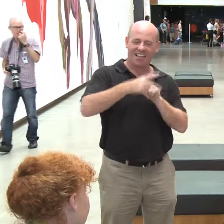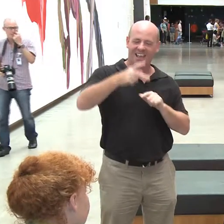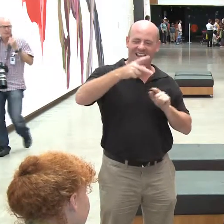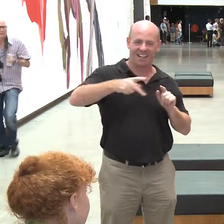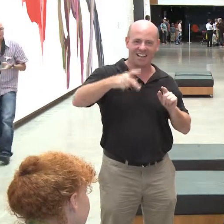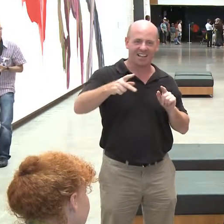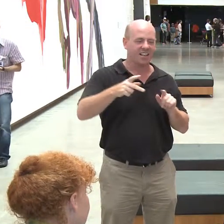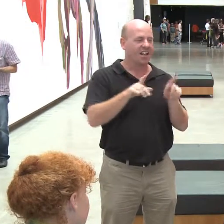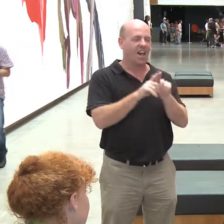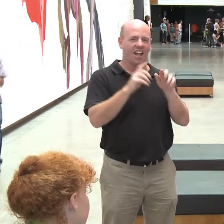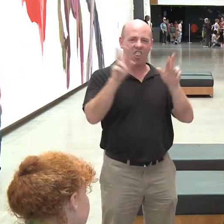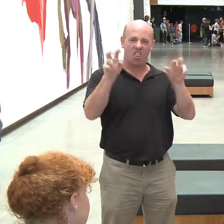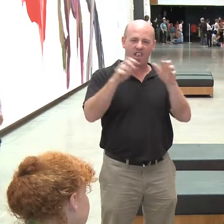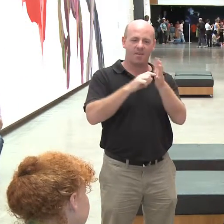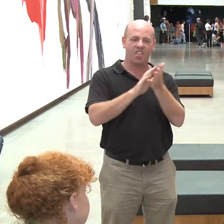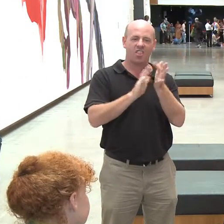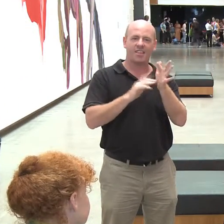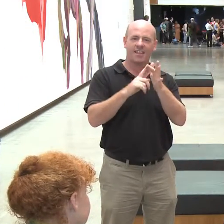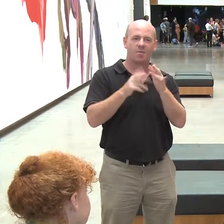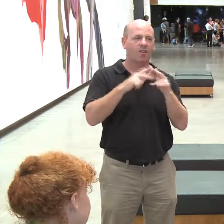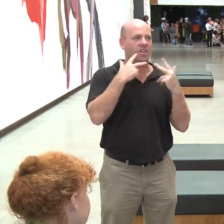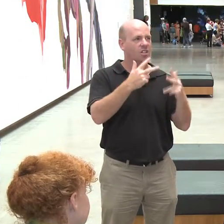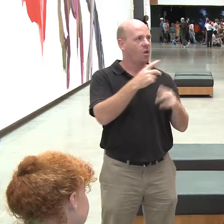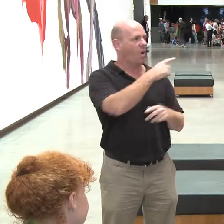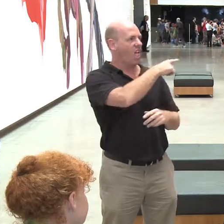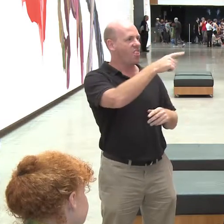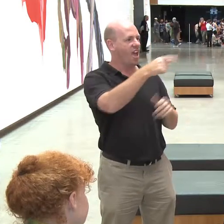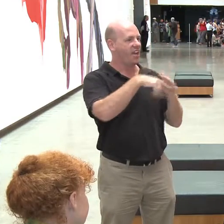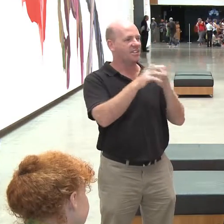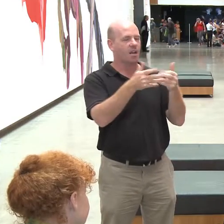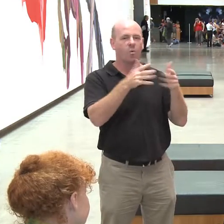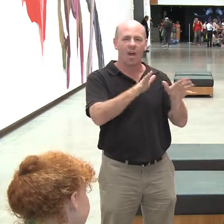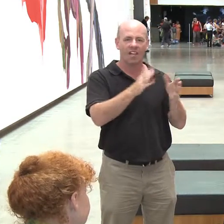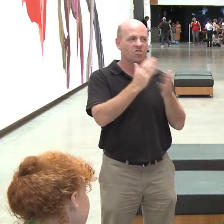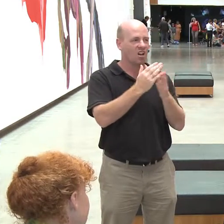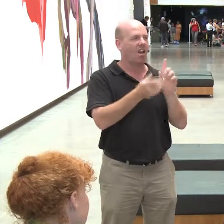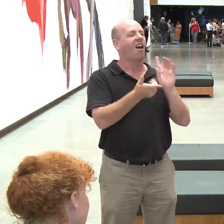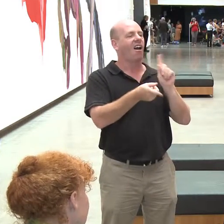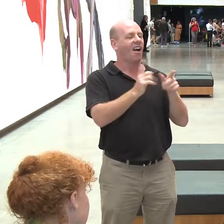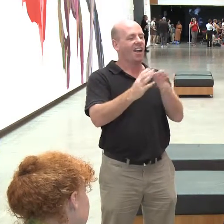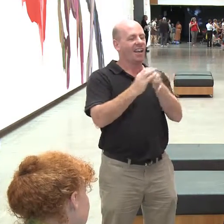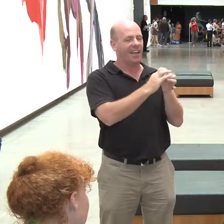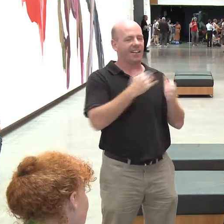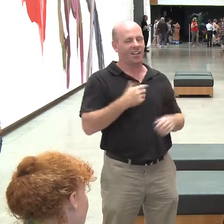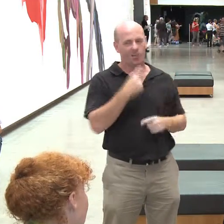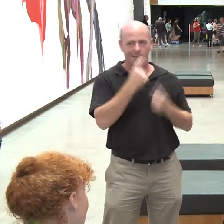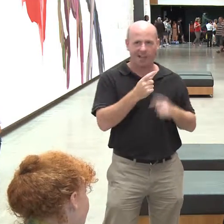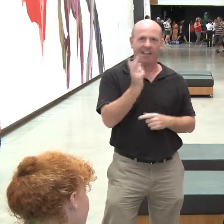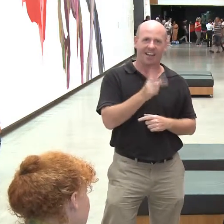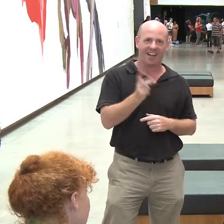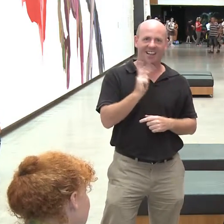the themes of the show, and you know that this, in some ways, you this resonated for you because you were having to say it over and over again and